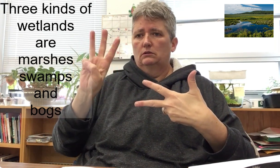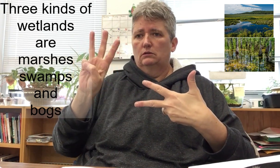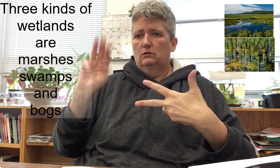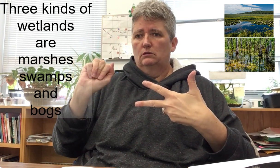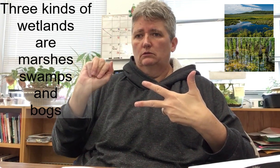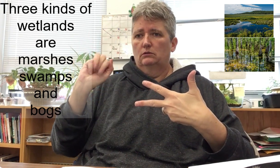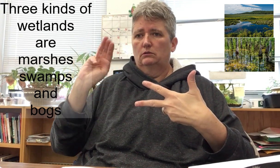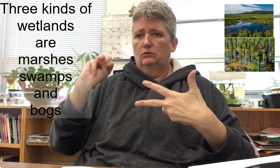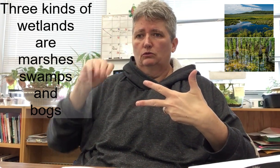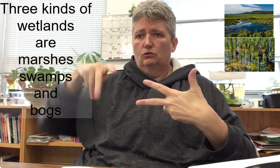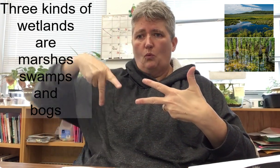and bog.